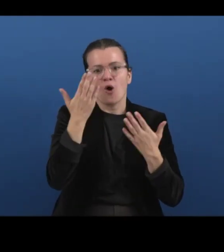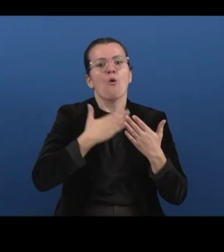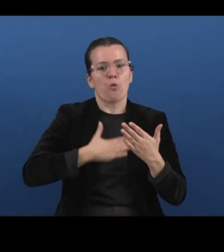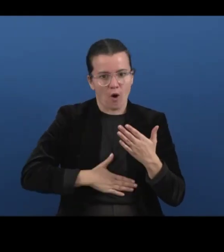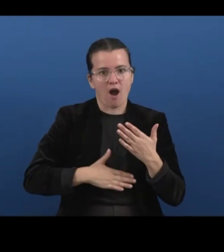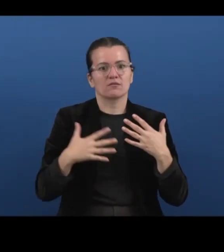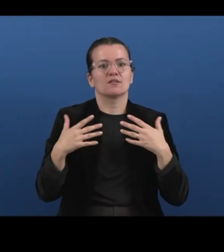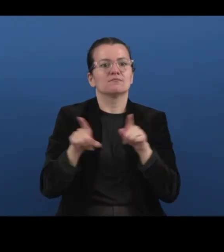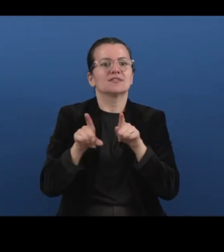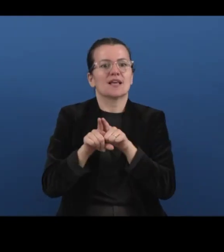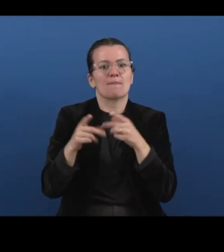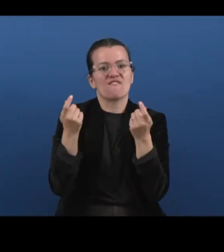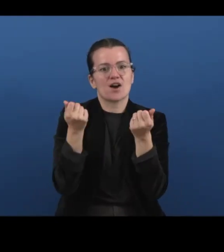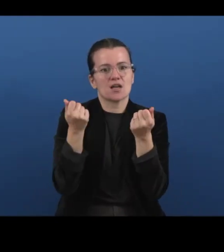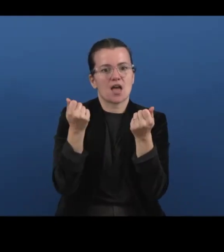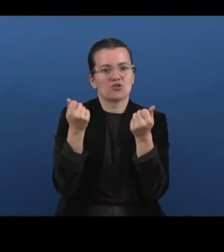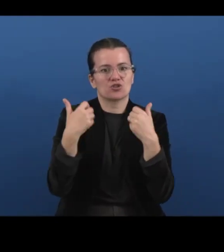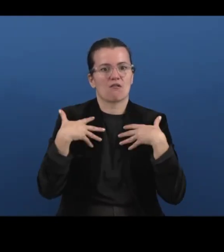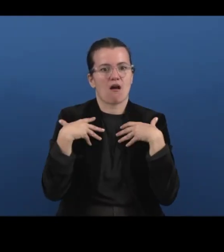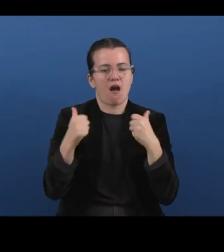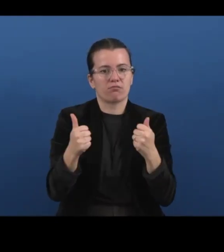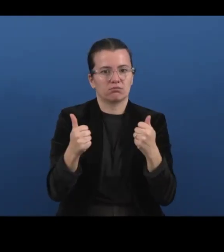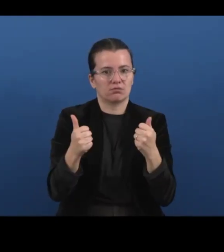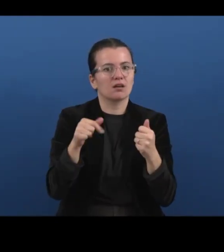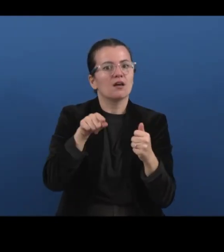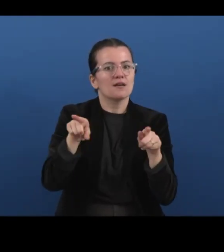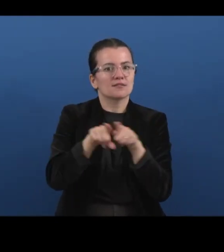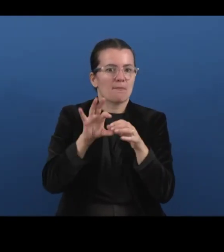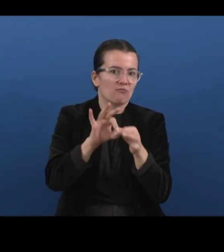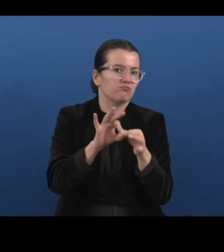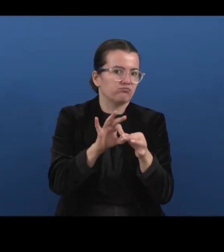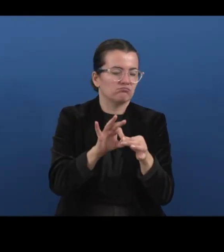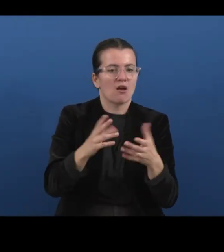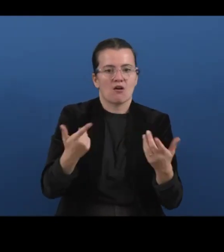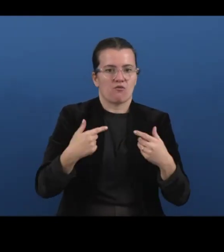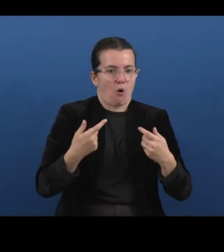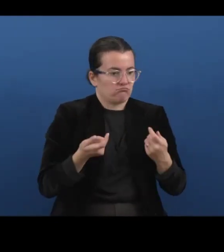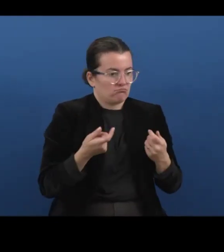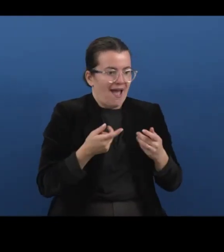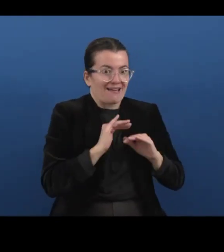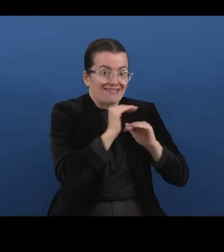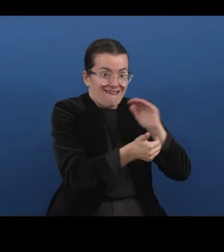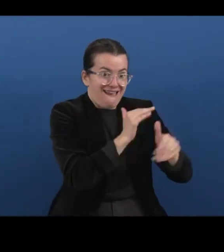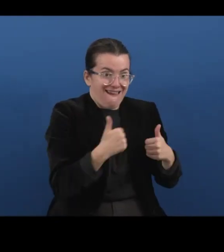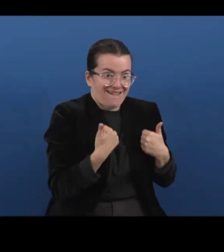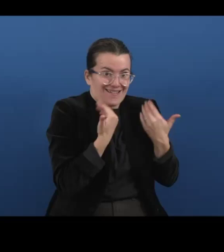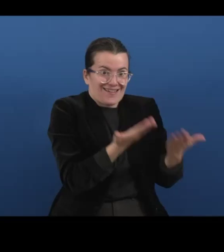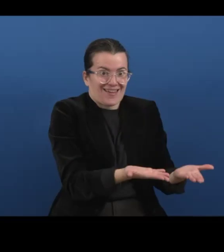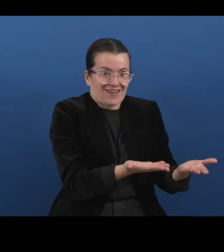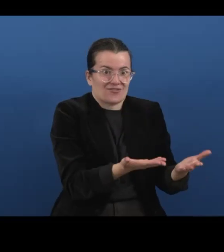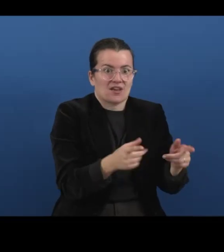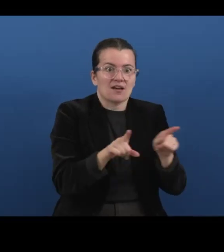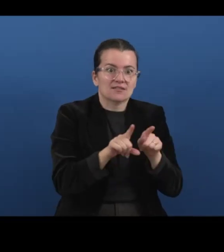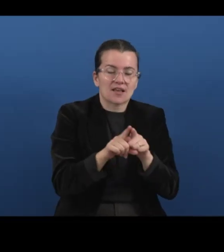and dependents, and that will form part of the Charter, and it's another resource to support